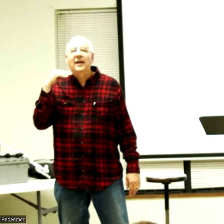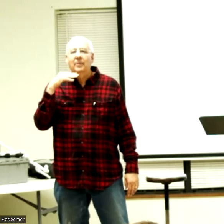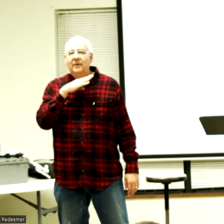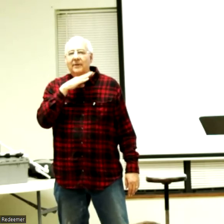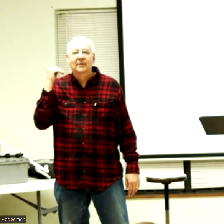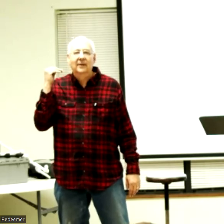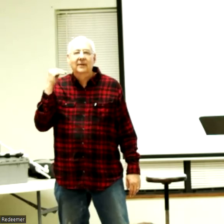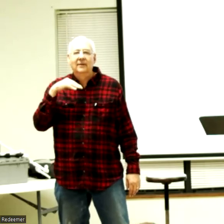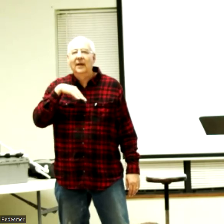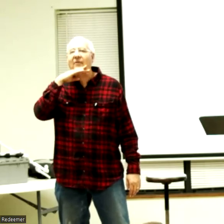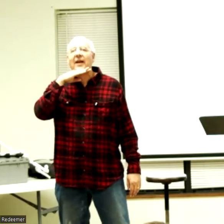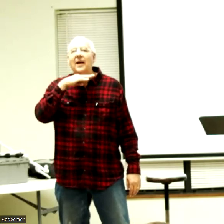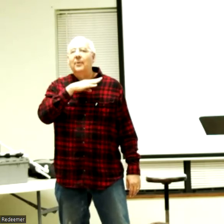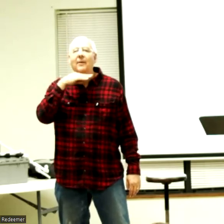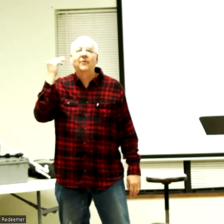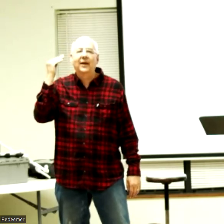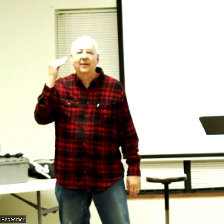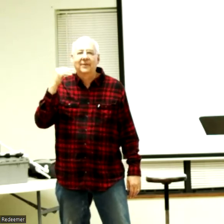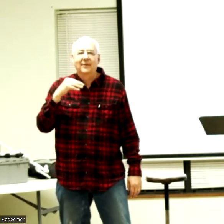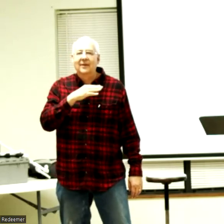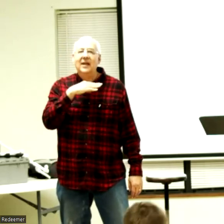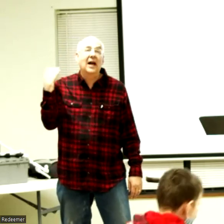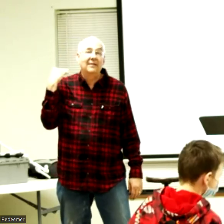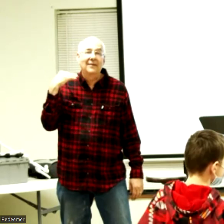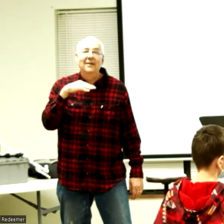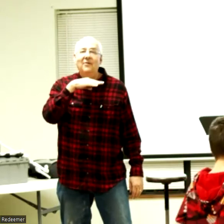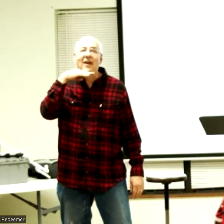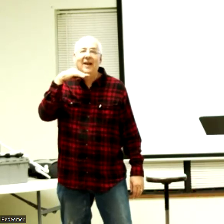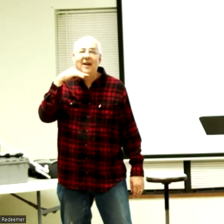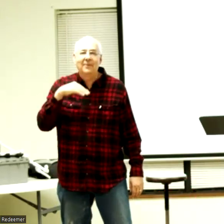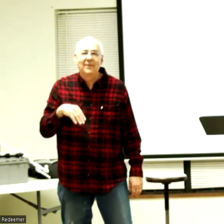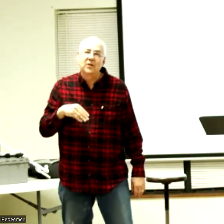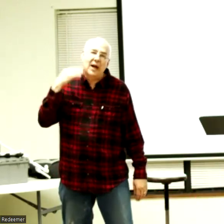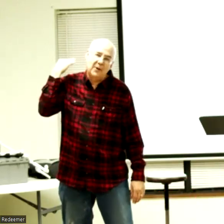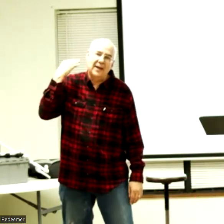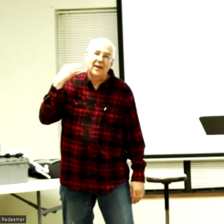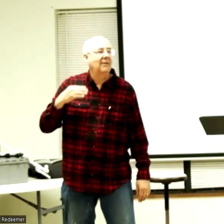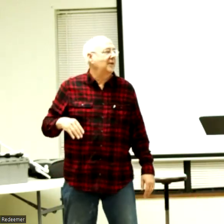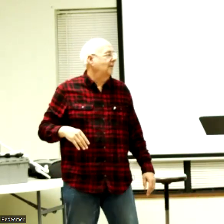up. I'm fed up, or I'm fed up. Cut, fed up, chop your head off,